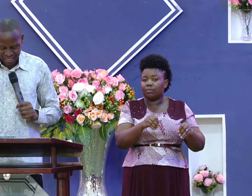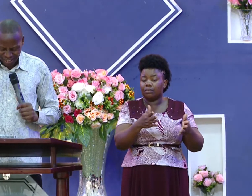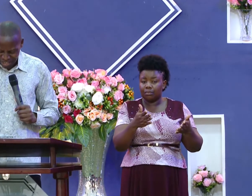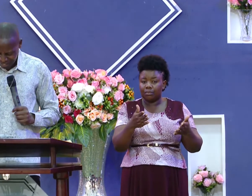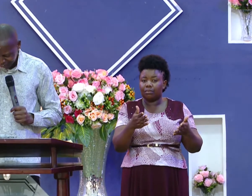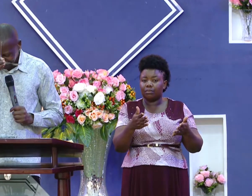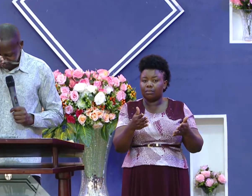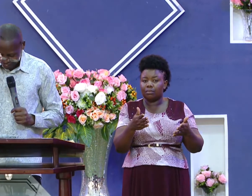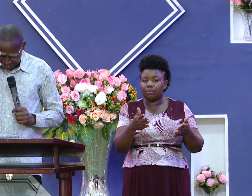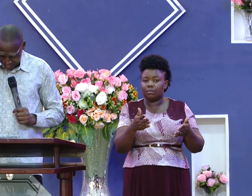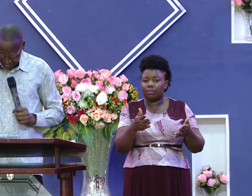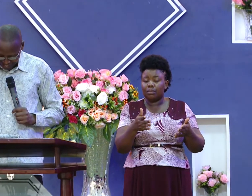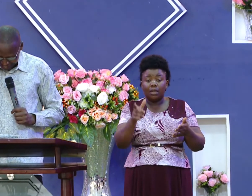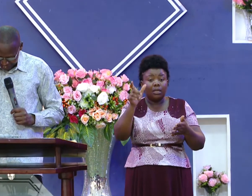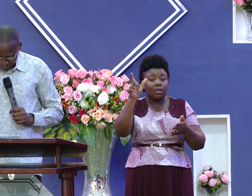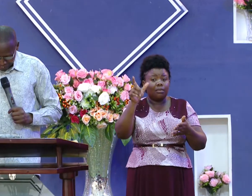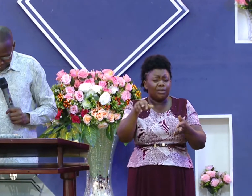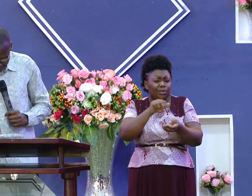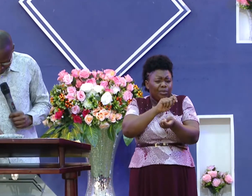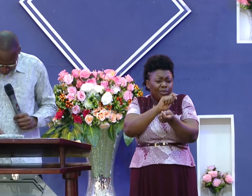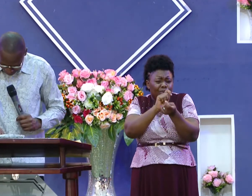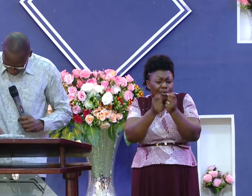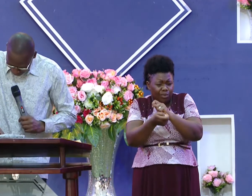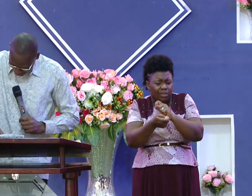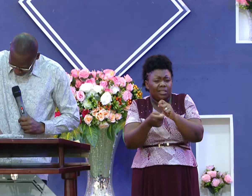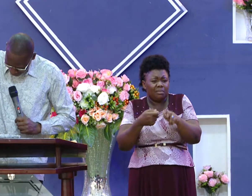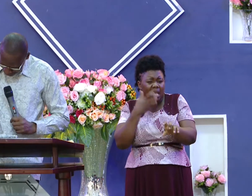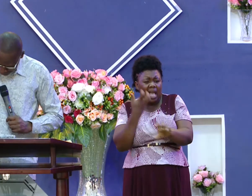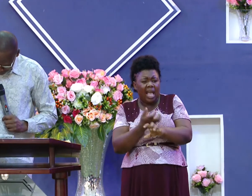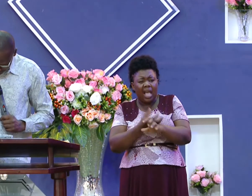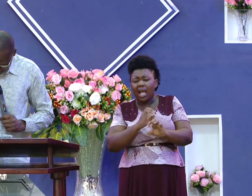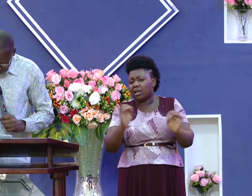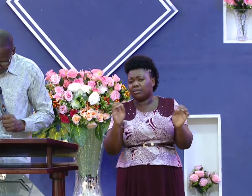The meaning is that the person that you're twisting, I'm not a